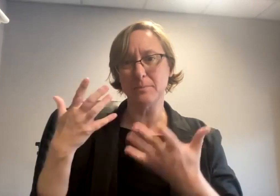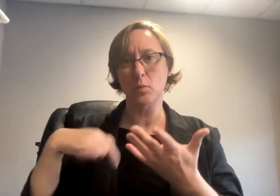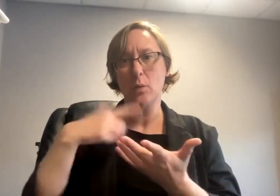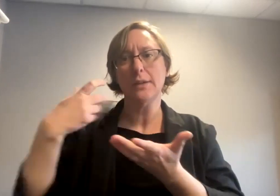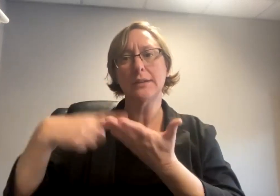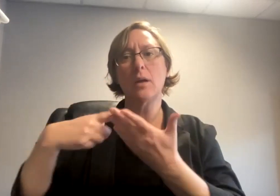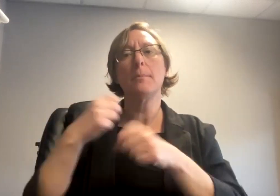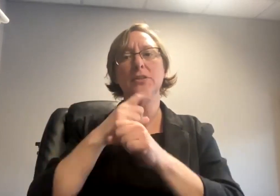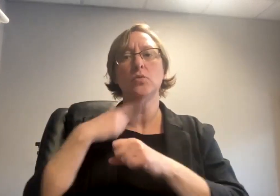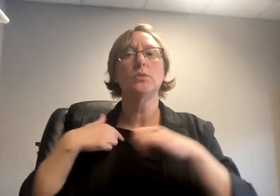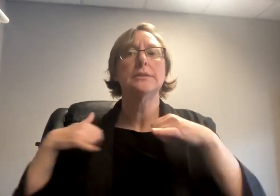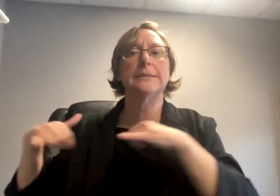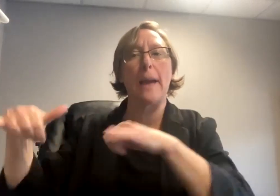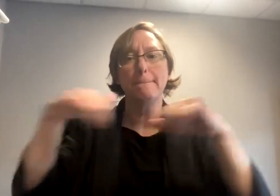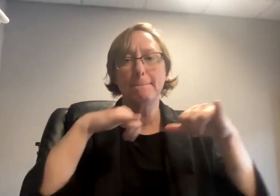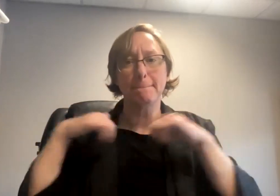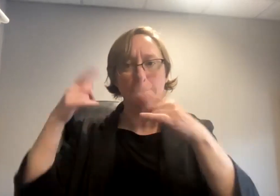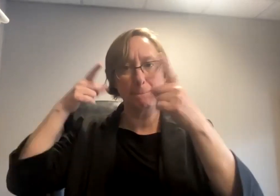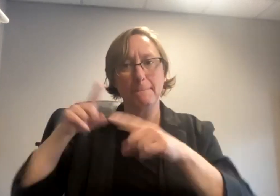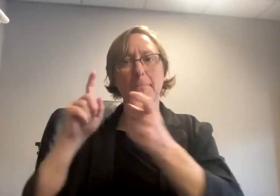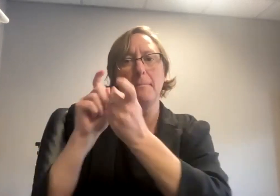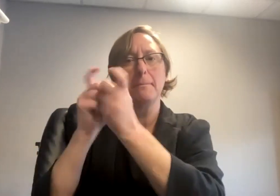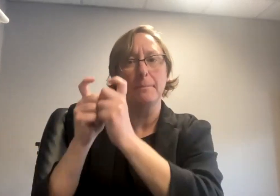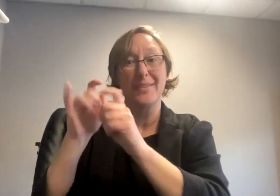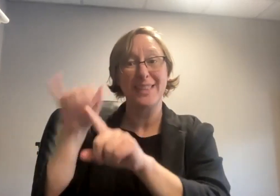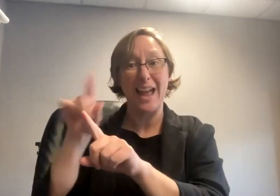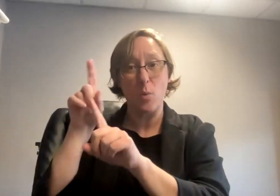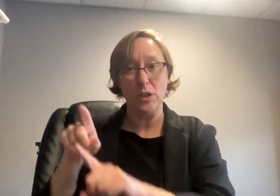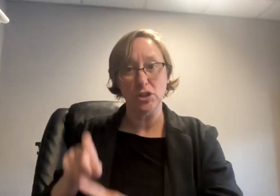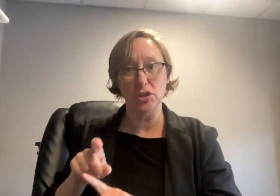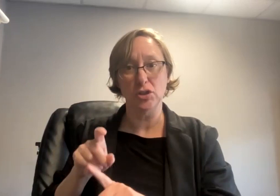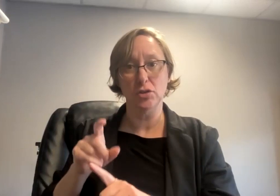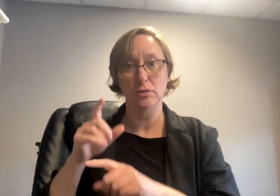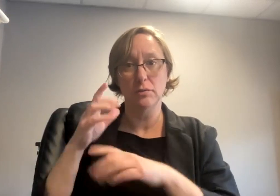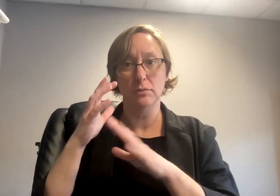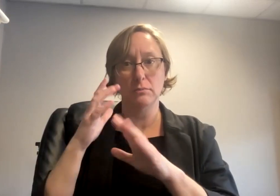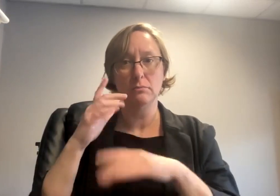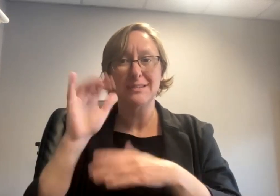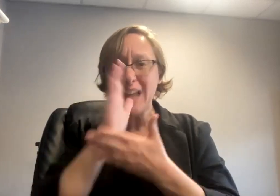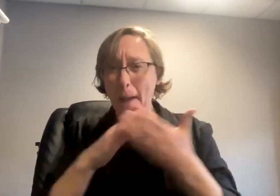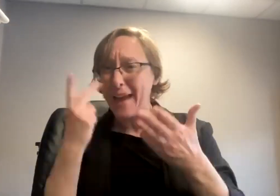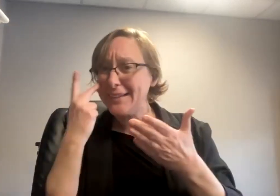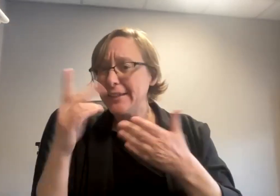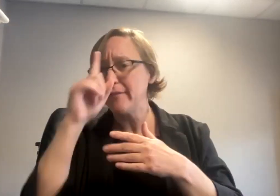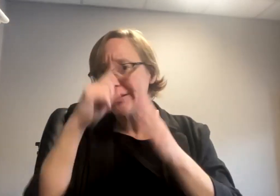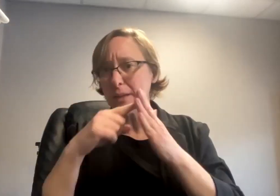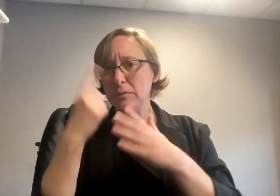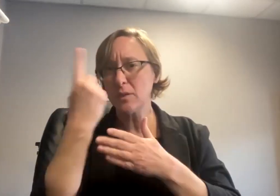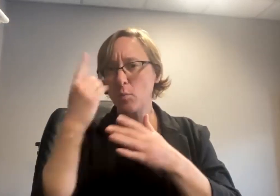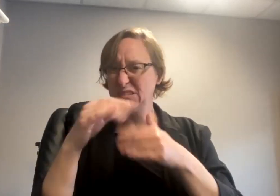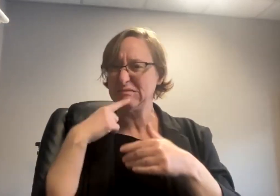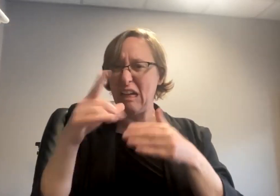concern regarding this. And I want to discuss it to make sure we're all on the same page of those